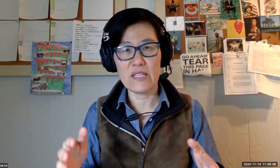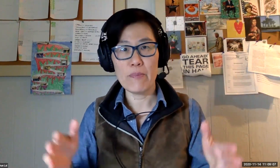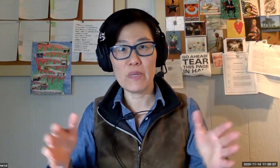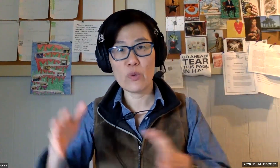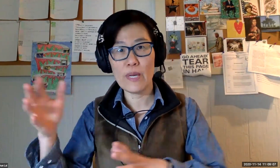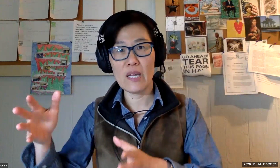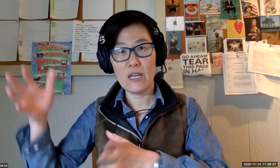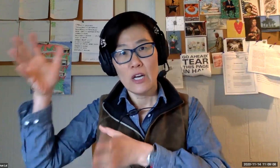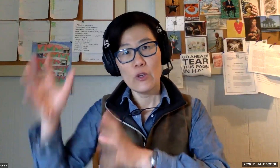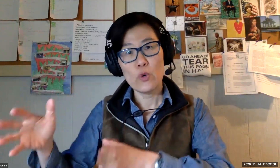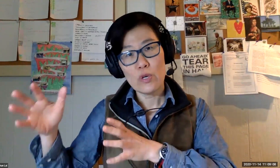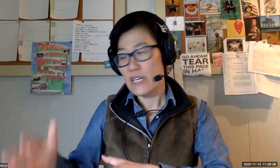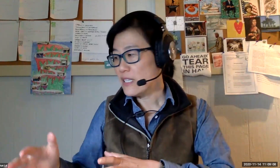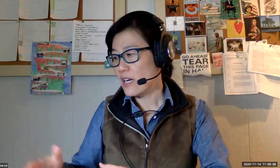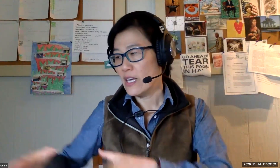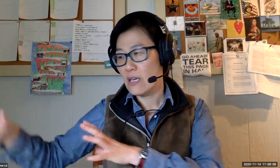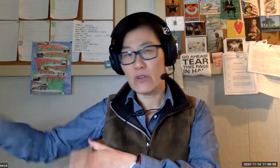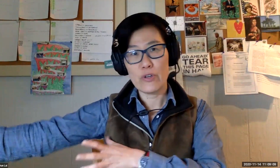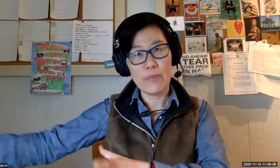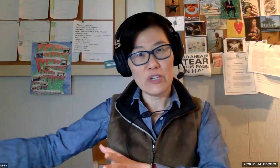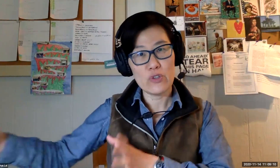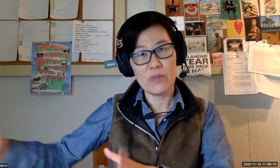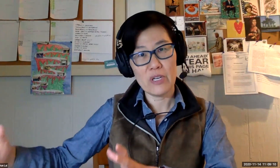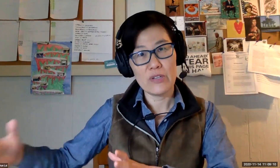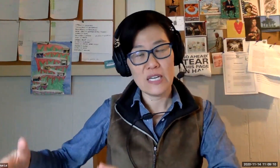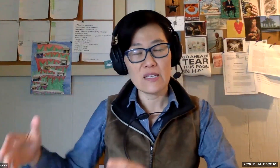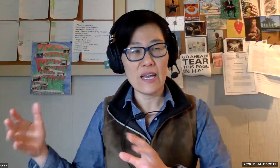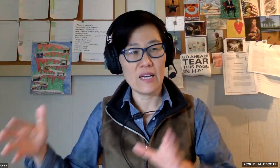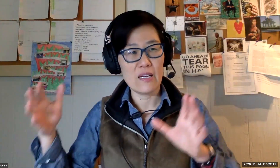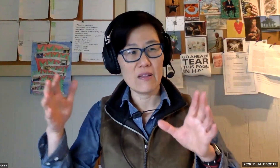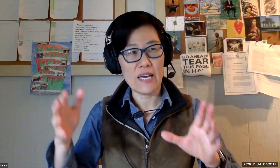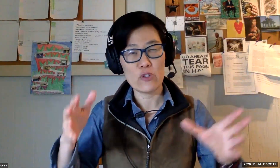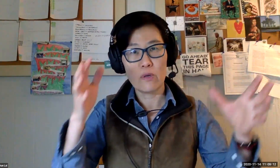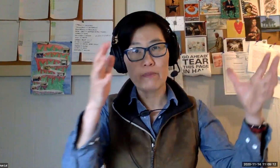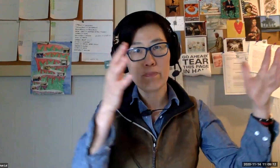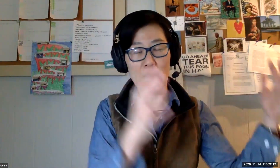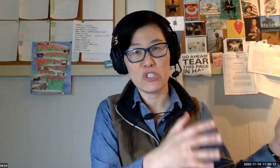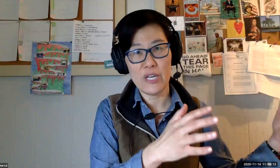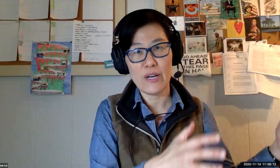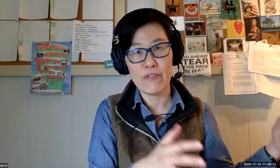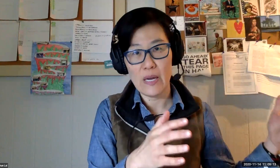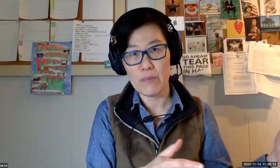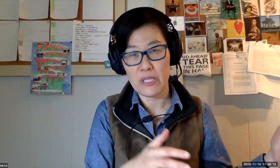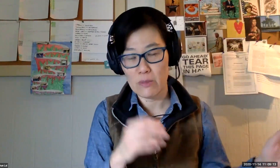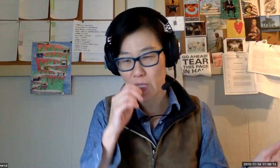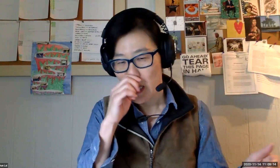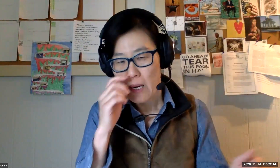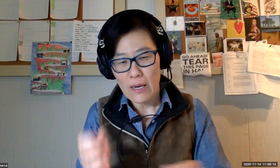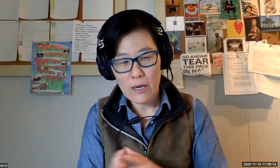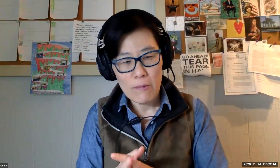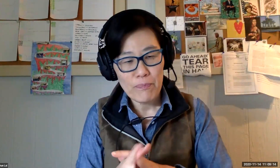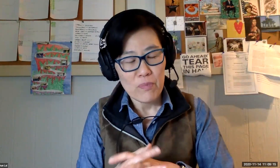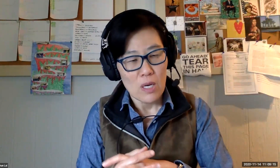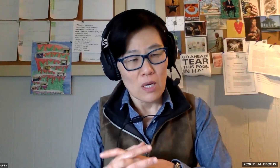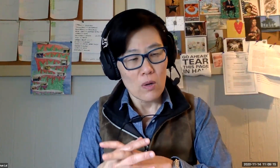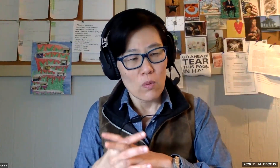is the step between your desk, i.e., your manuscript living on your desk, and the actual publishing of any particular book.